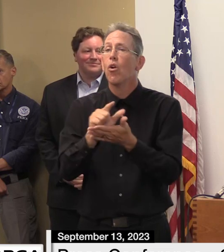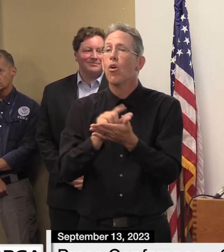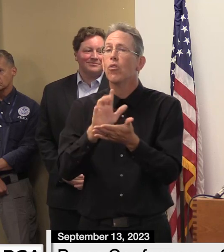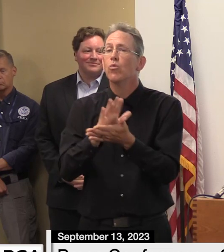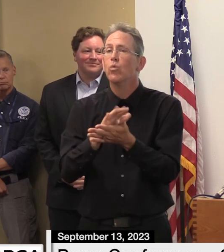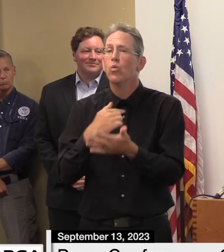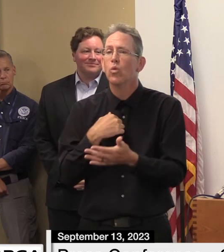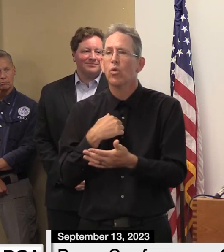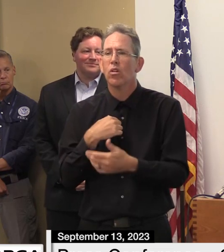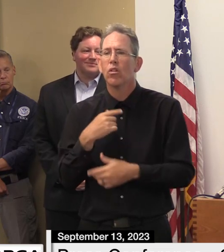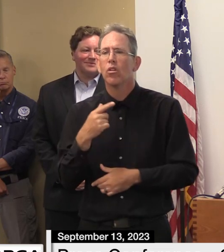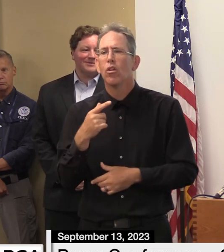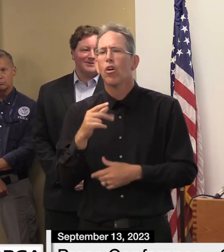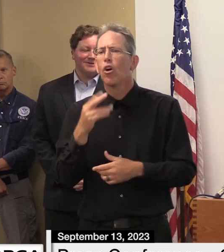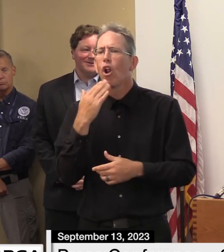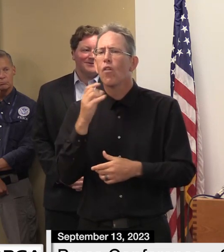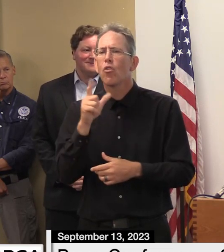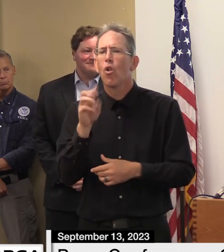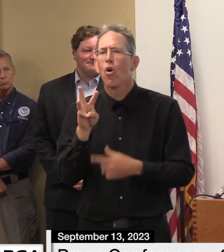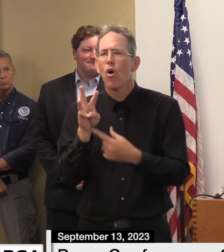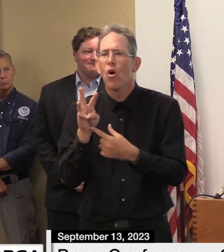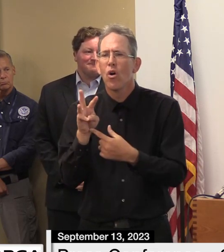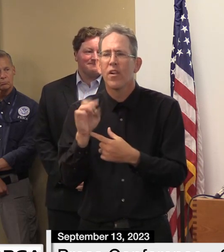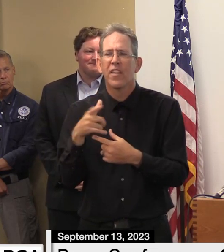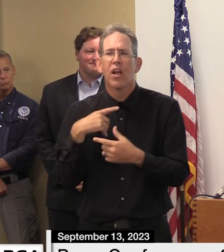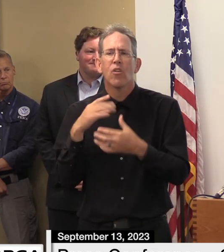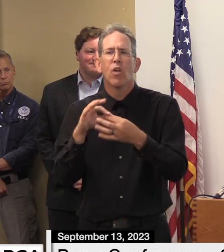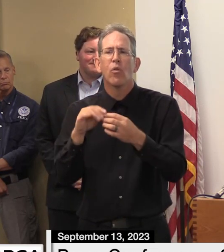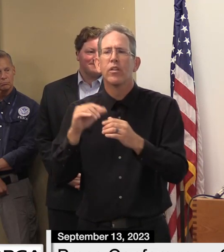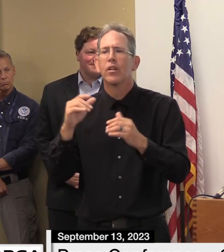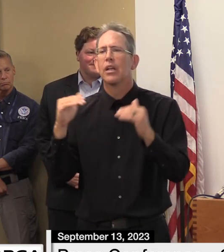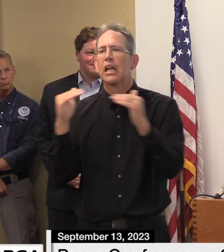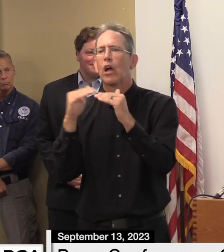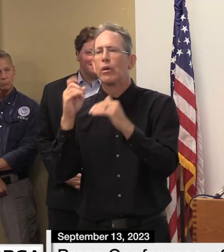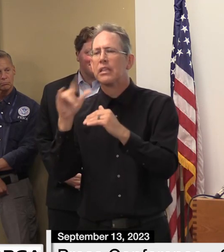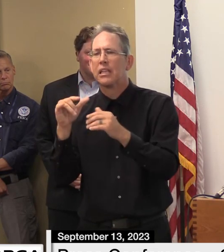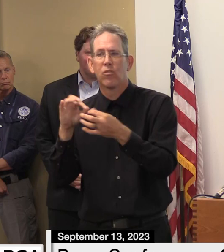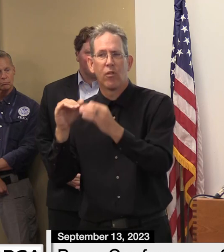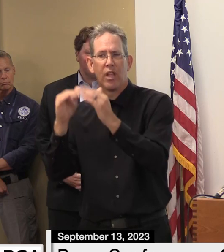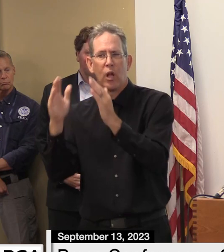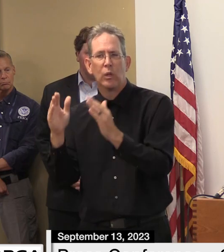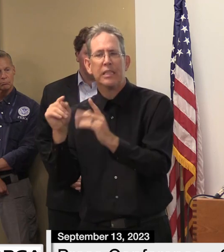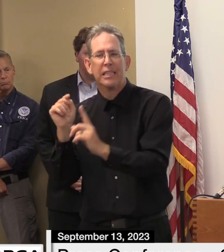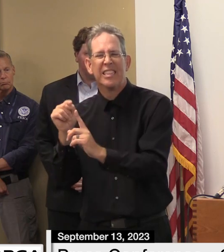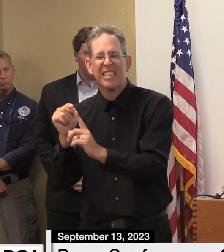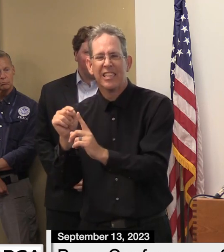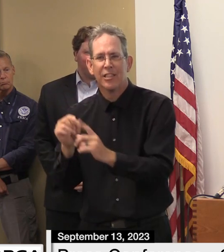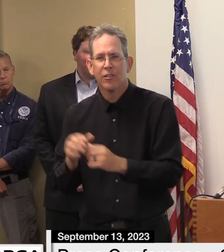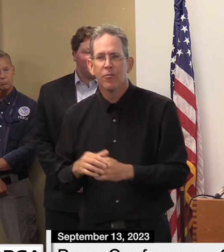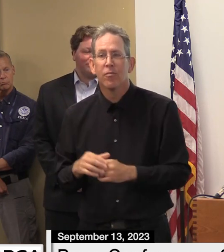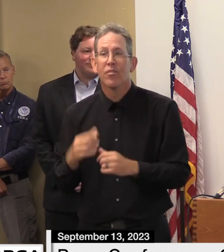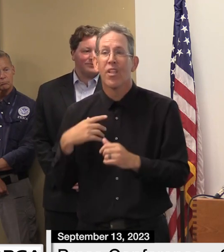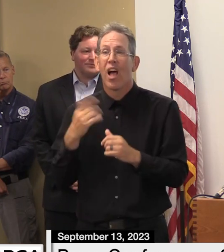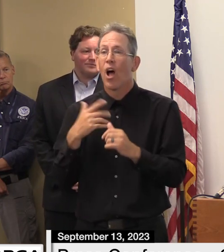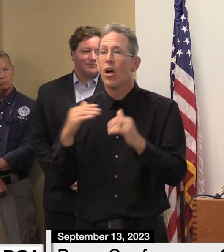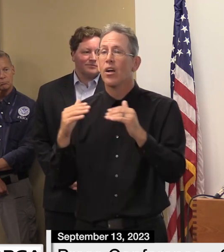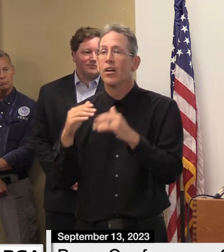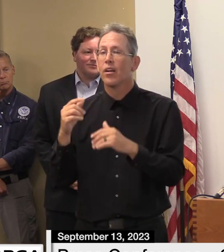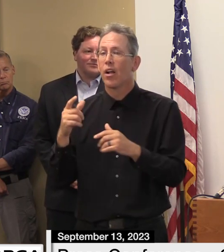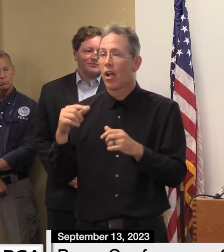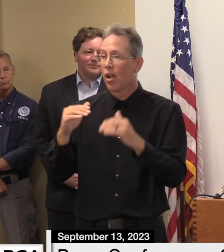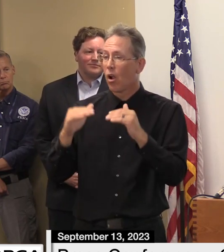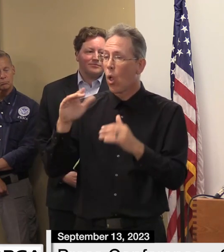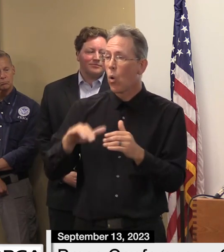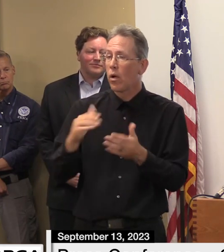law. And I teach around issues of inequity related to housing. Our gap in being able to afford your home is